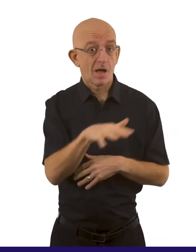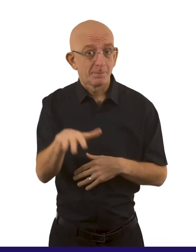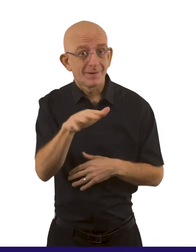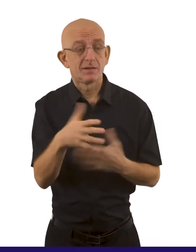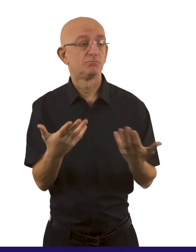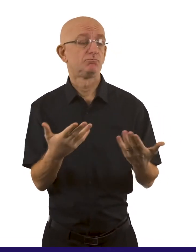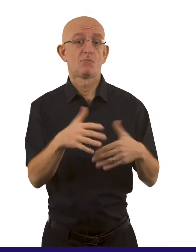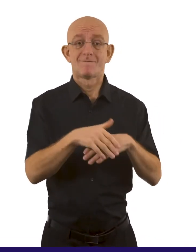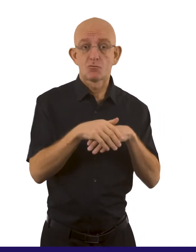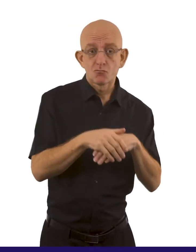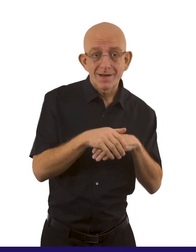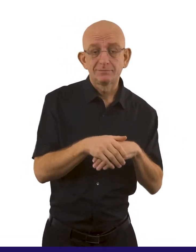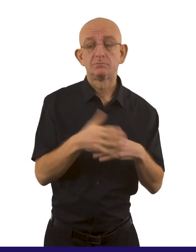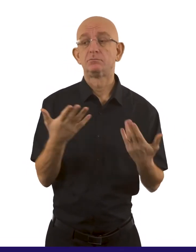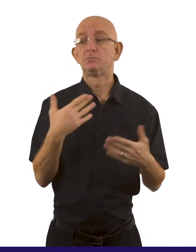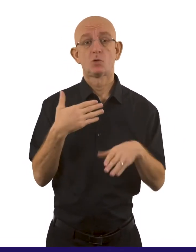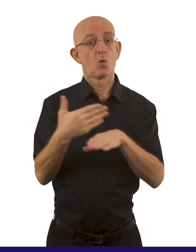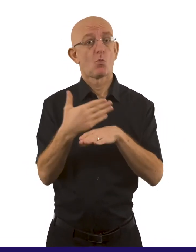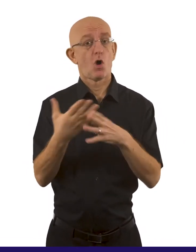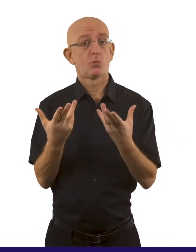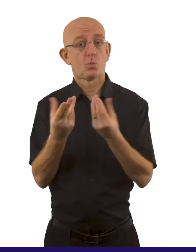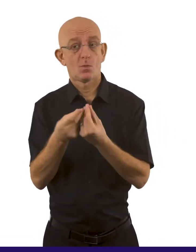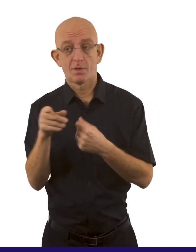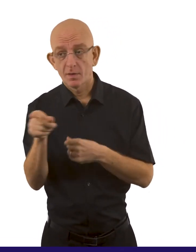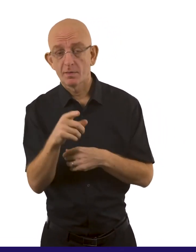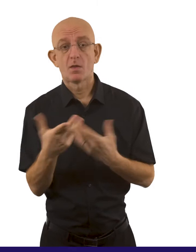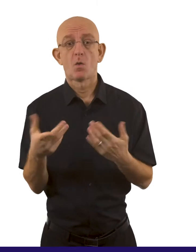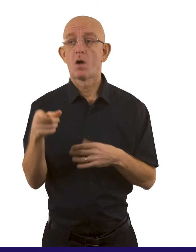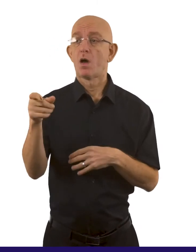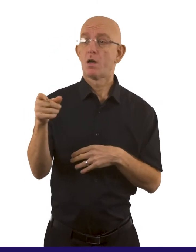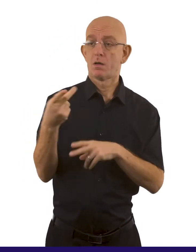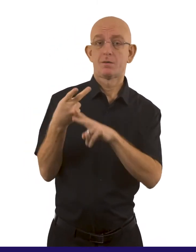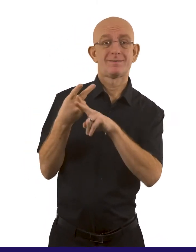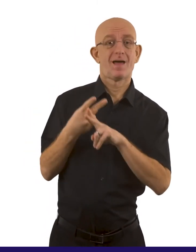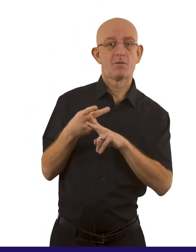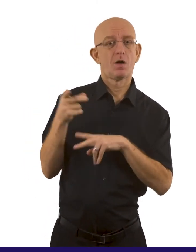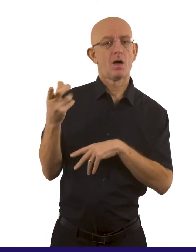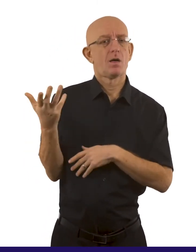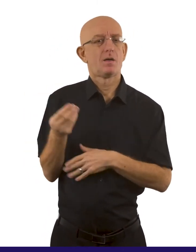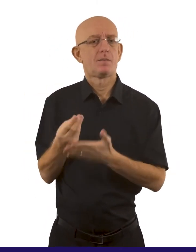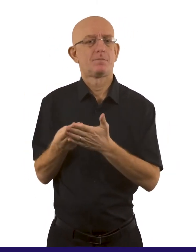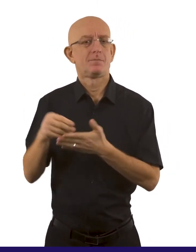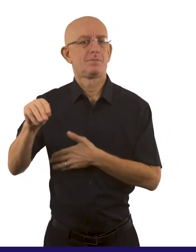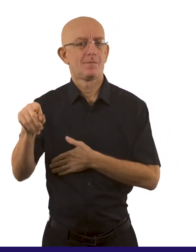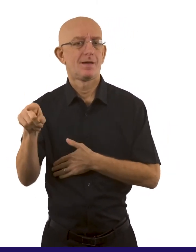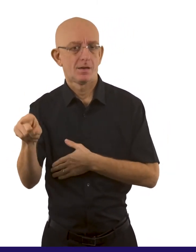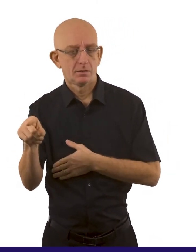family, friends, colleagues, paid carers, professionals, service workers, or the general